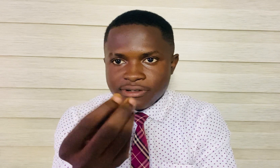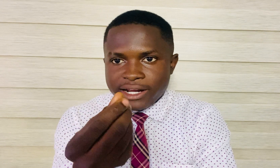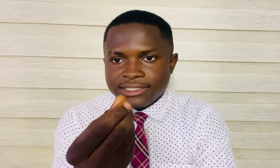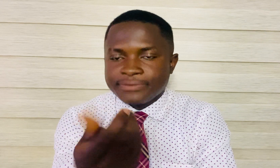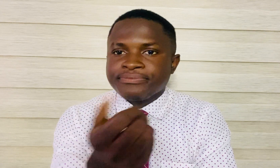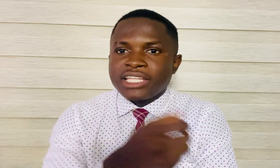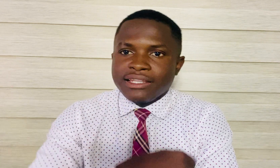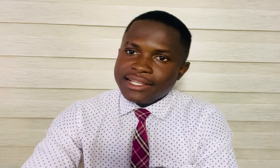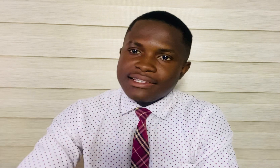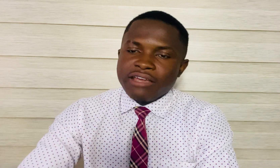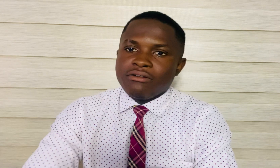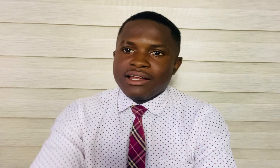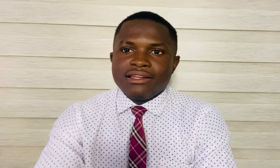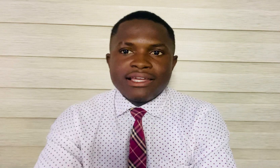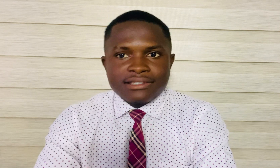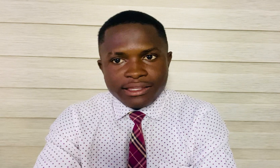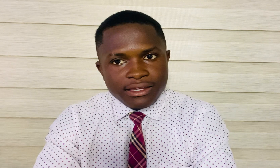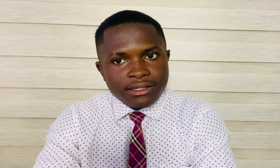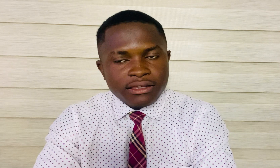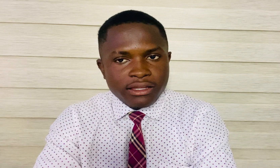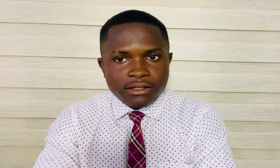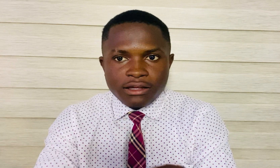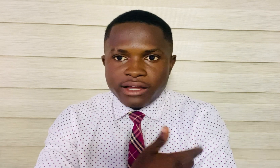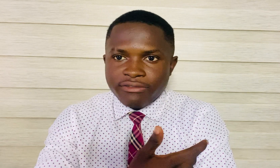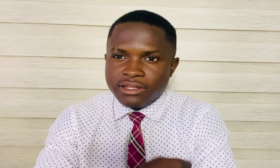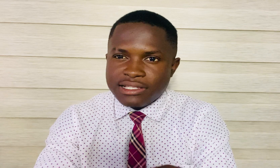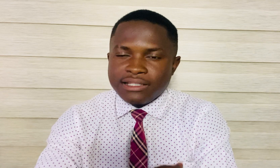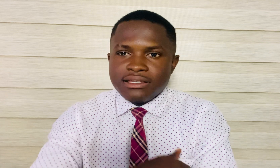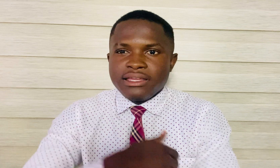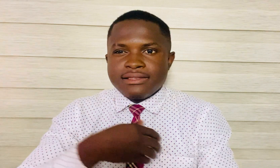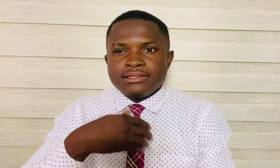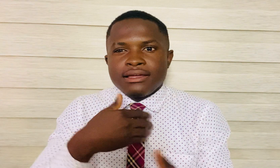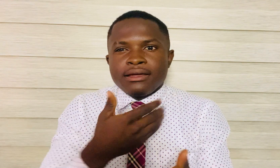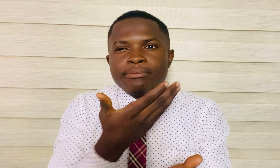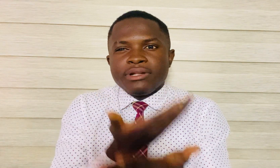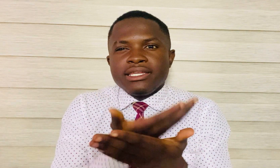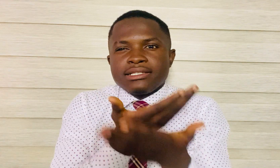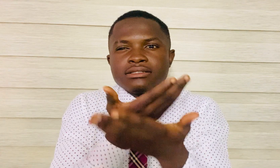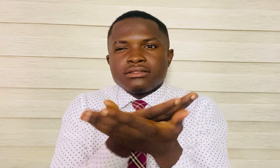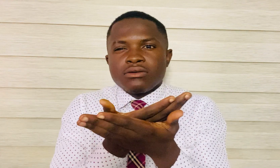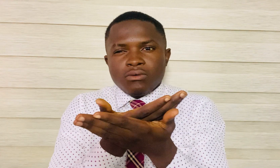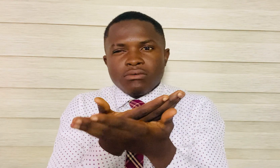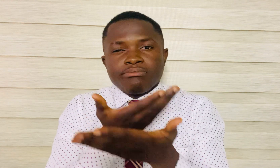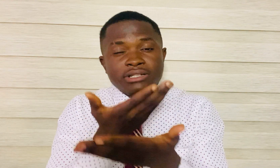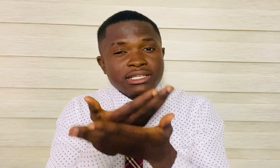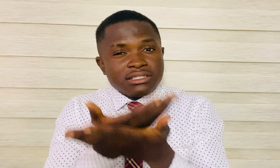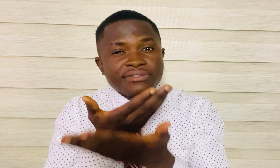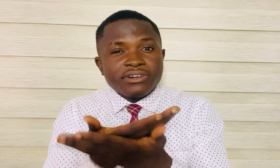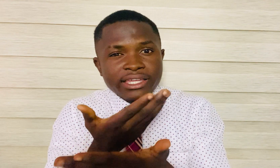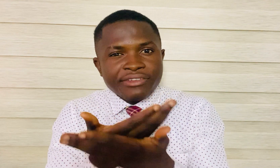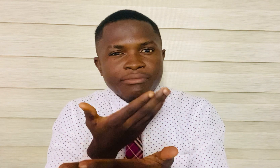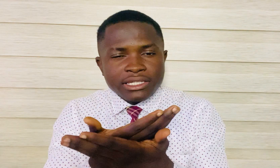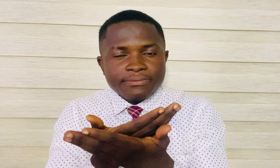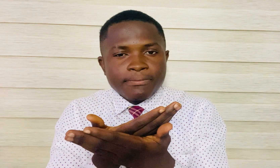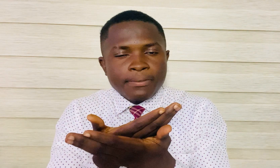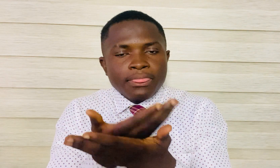right. The next sign you analyze again in our everyday setting is please. Oh, please forgive me.